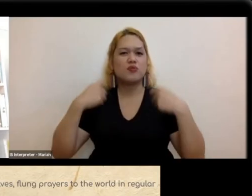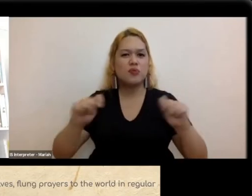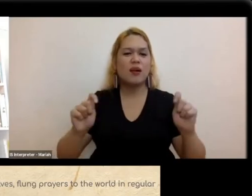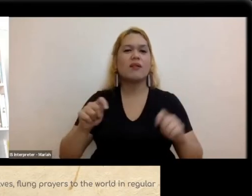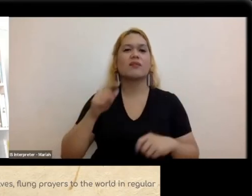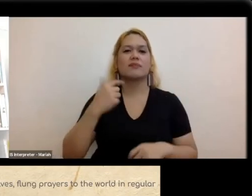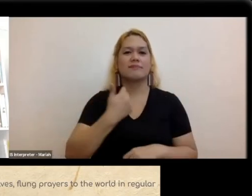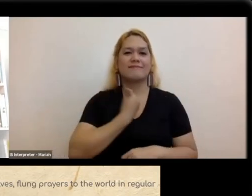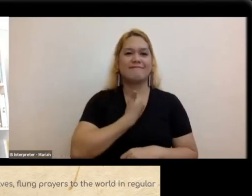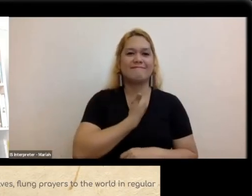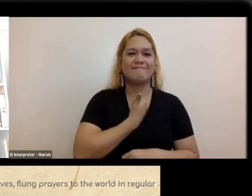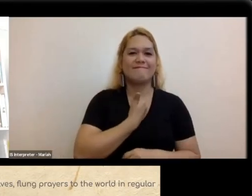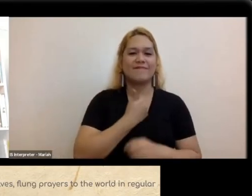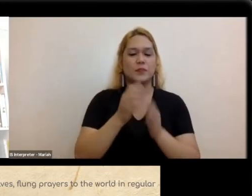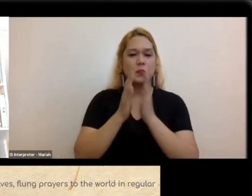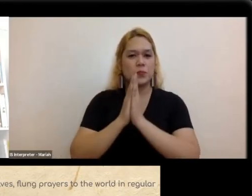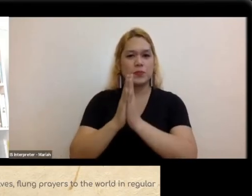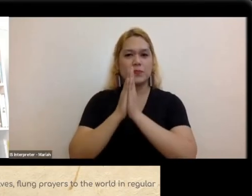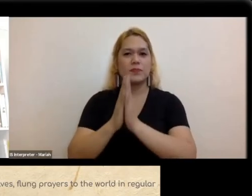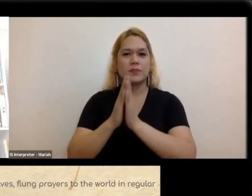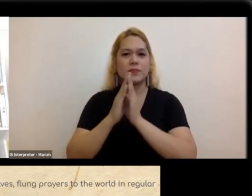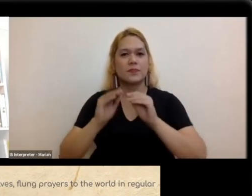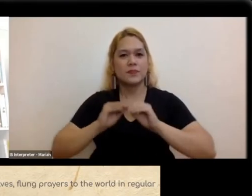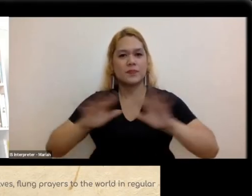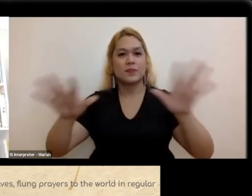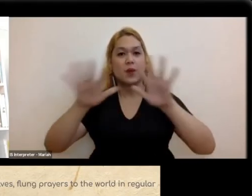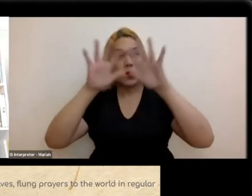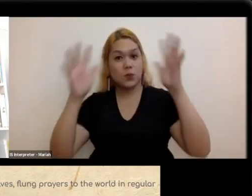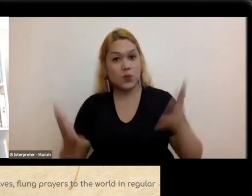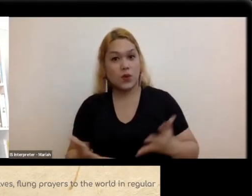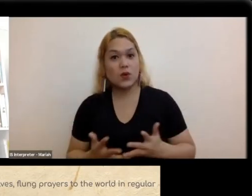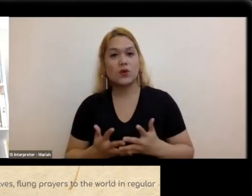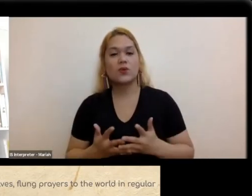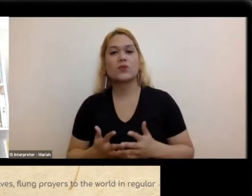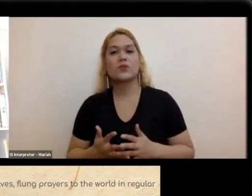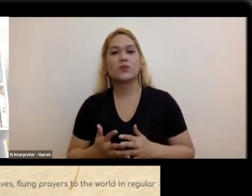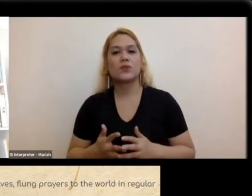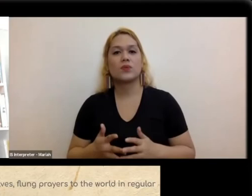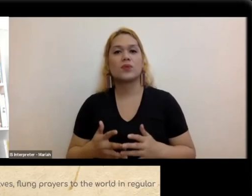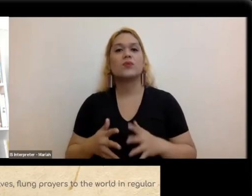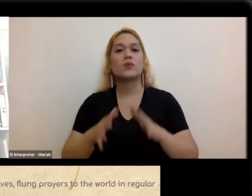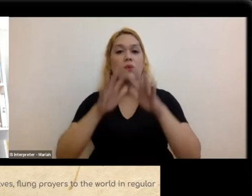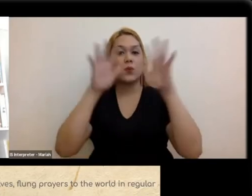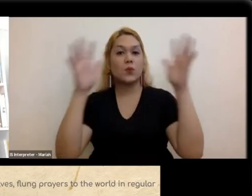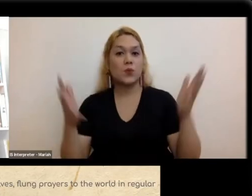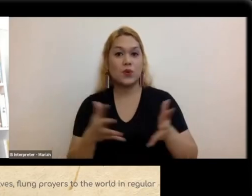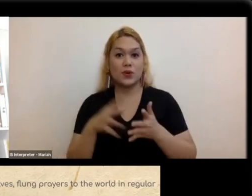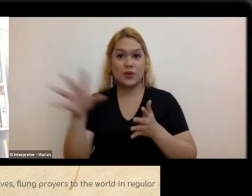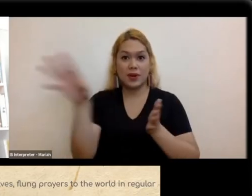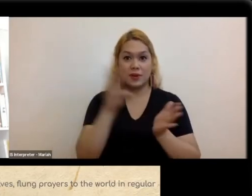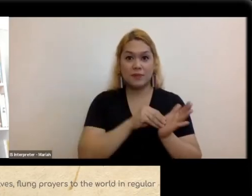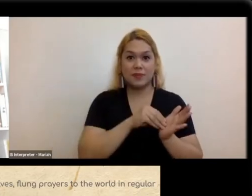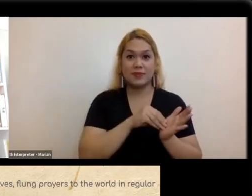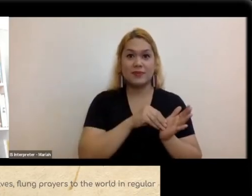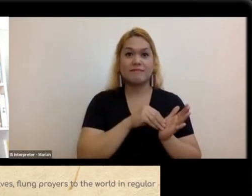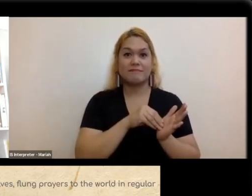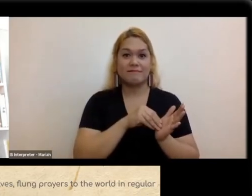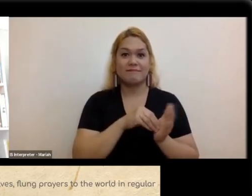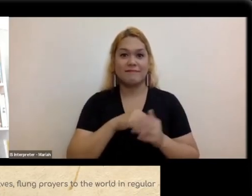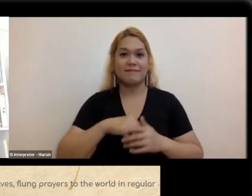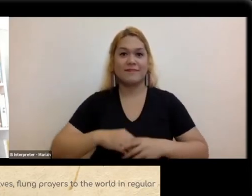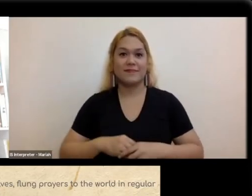prayers to the world in regular despair. Though the world mimics the evil in us, each other we